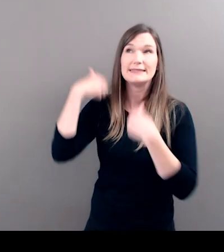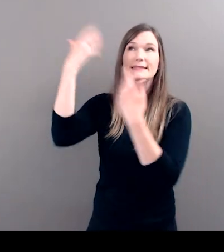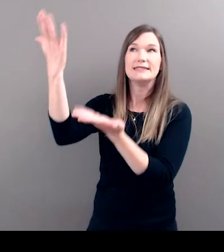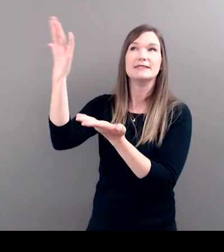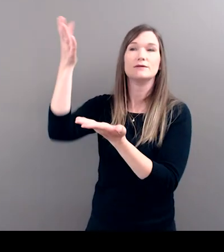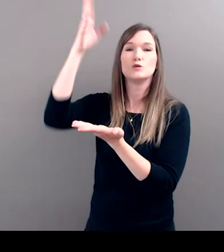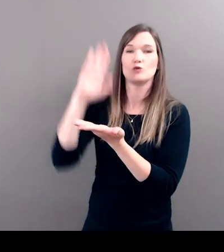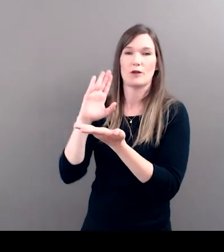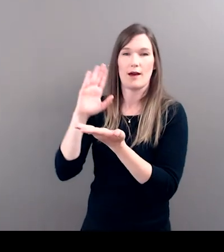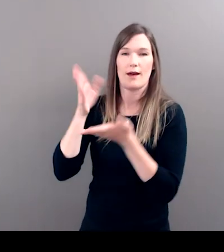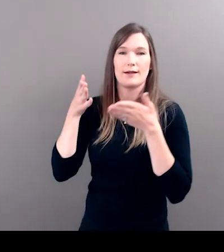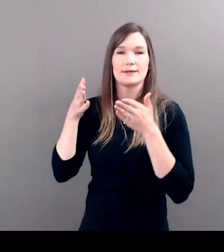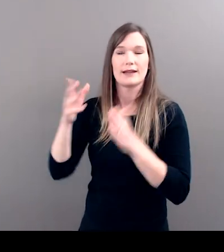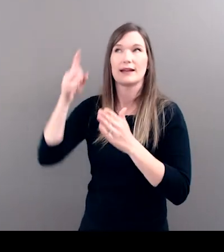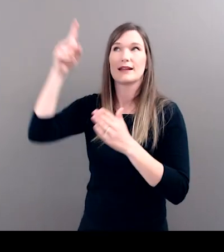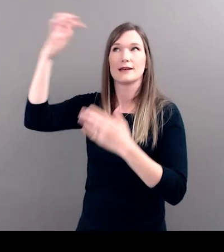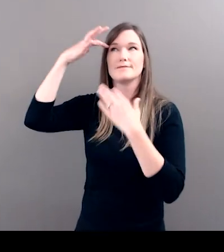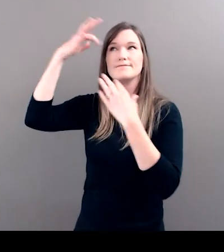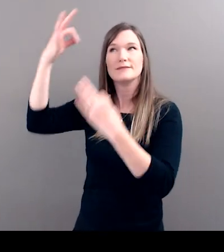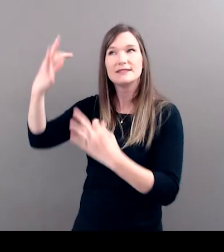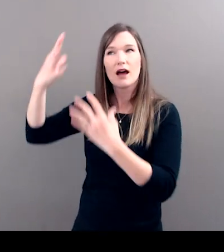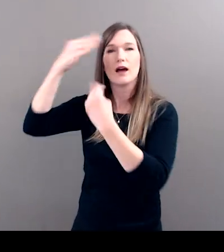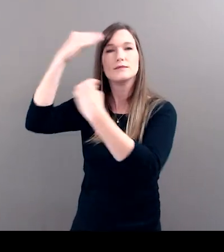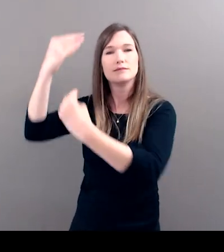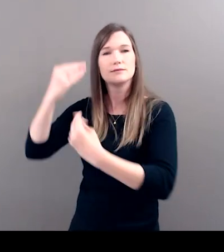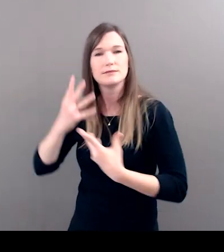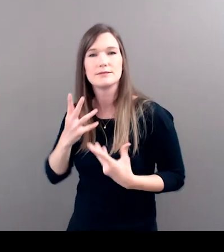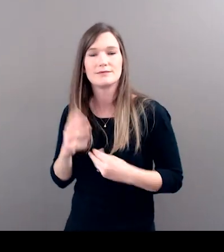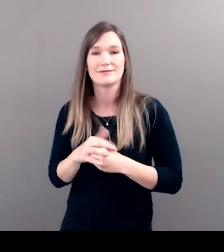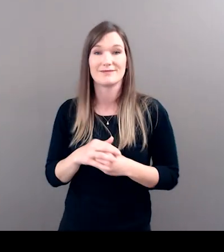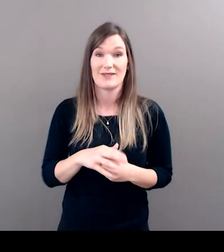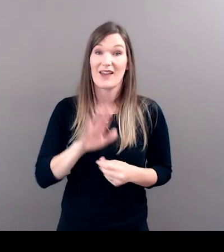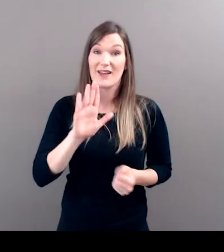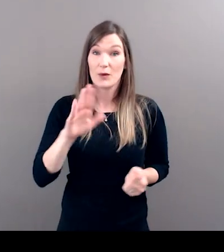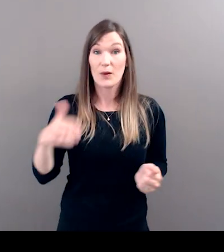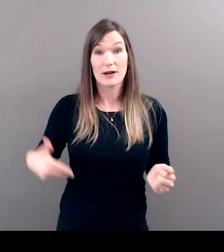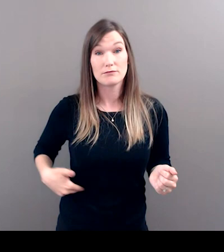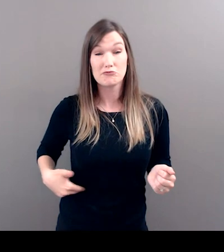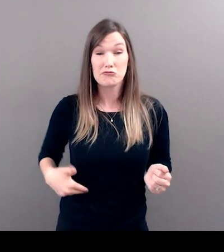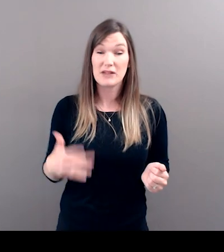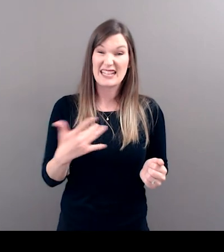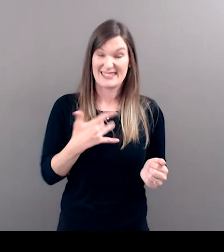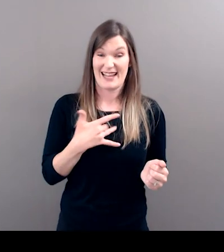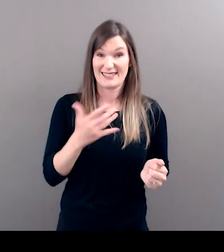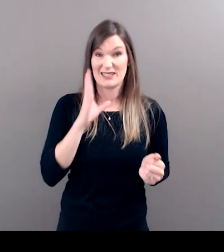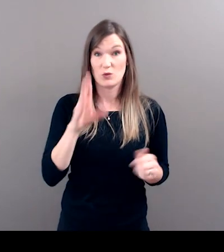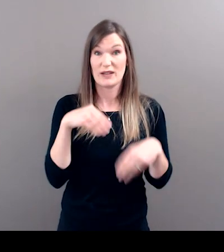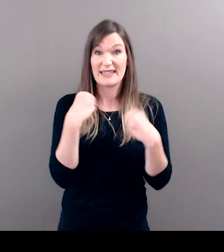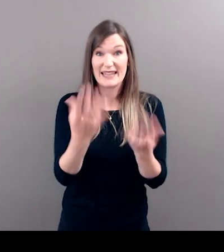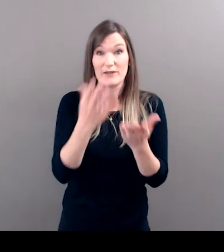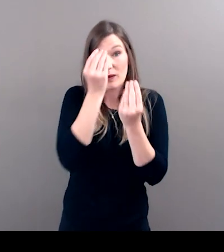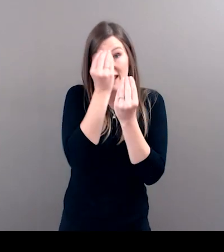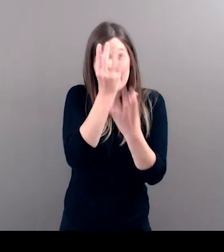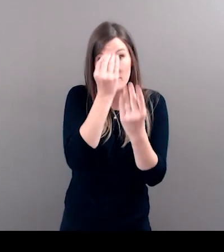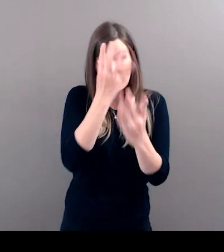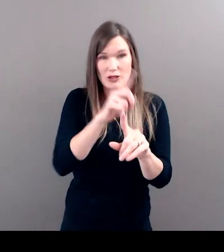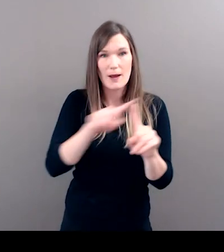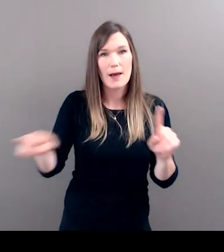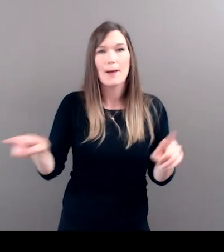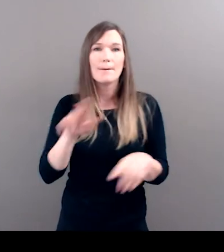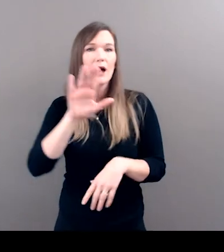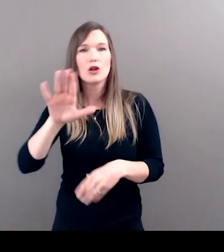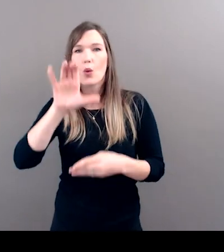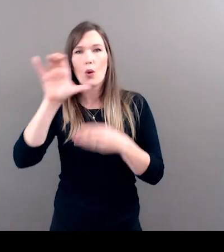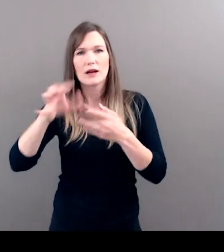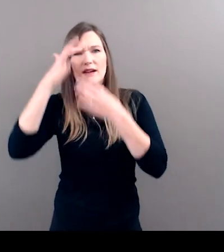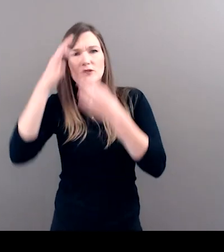Why? Because your senses will give you information and come up with a conclusion, but the conclusion can't be based on your knowledge. It can't be